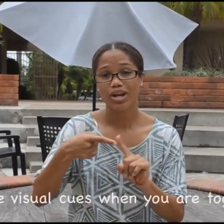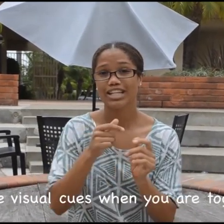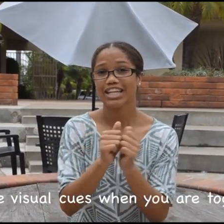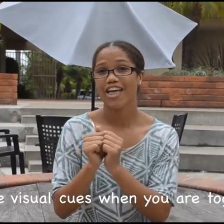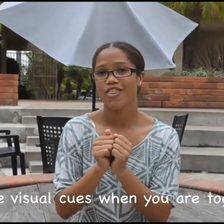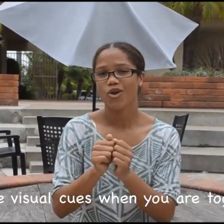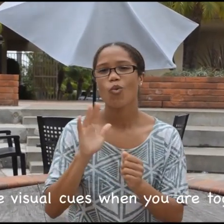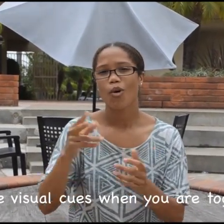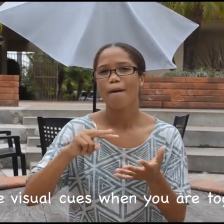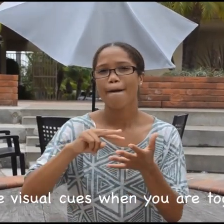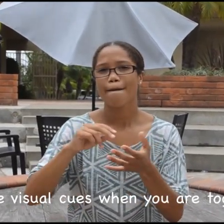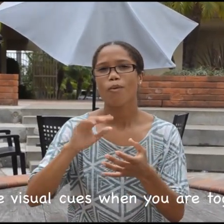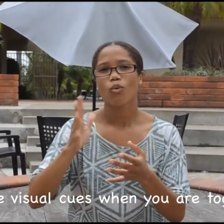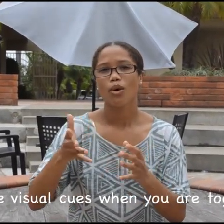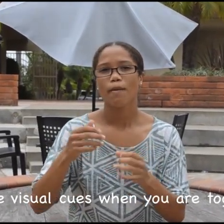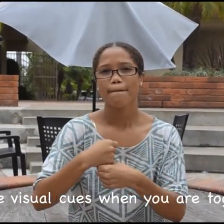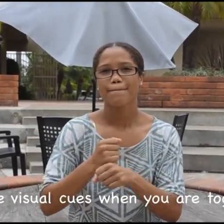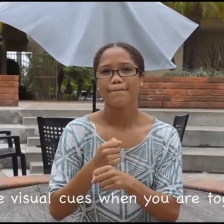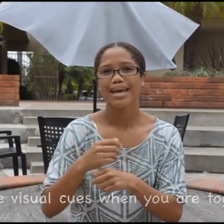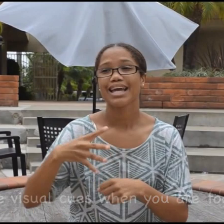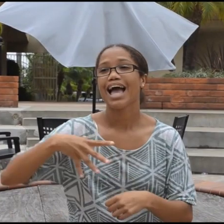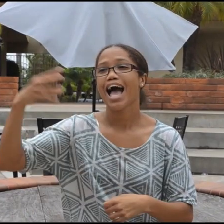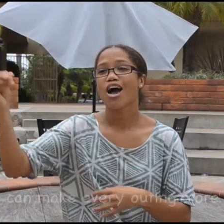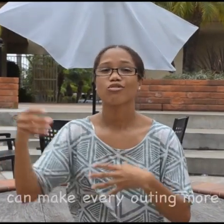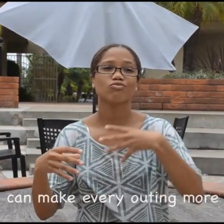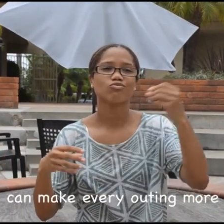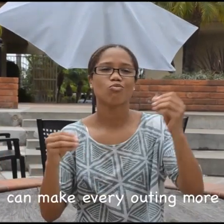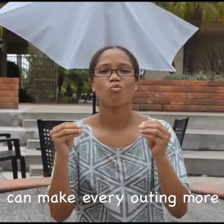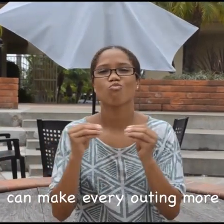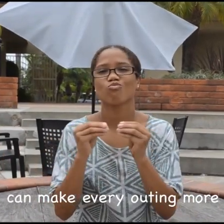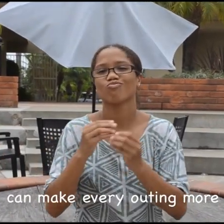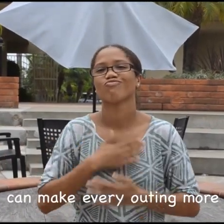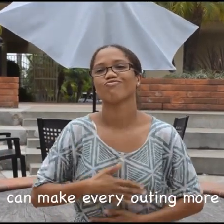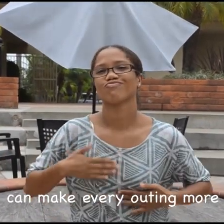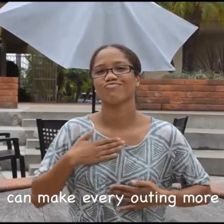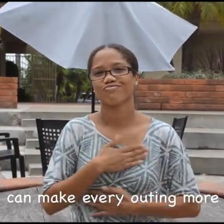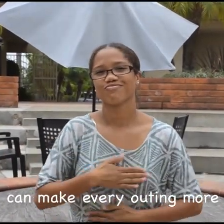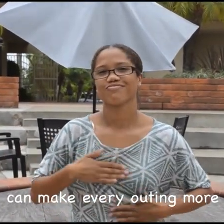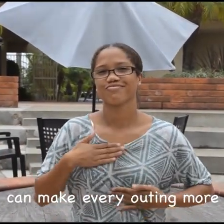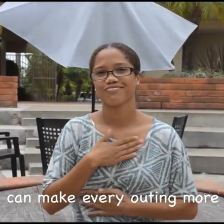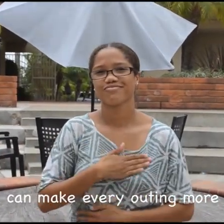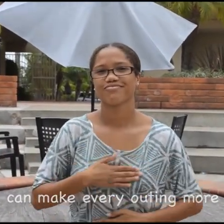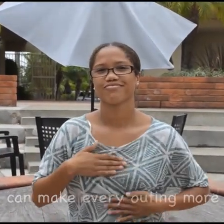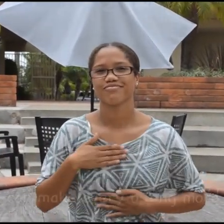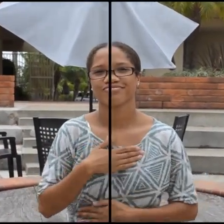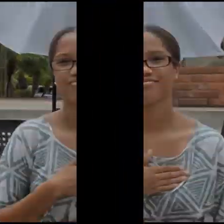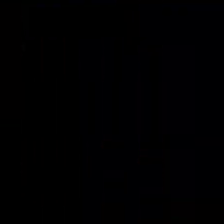and use visual cues when you are together. They can make every outing more fun.